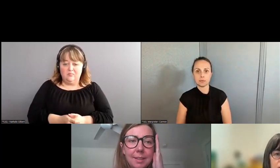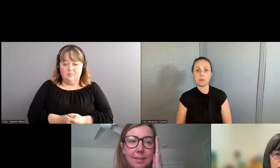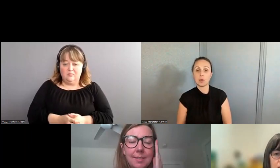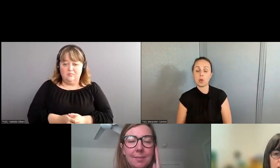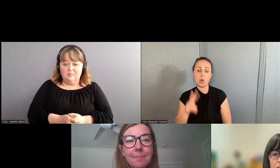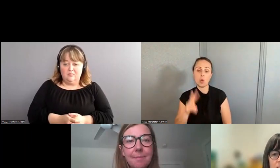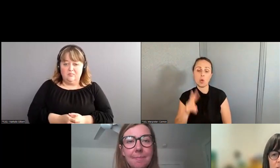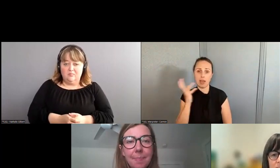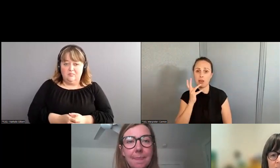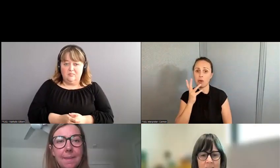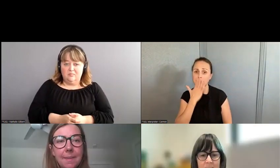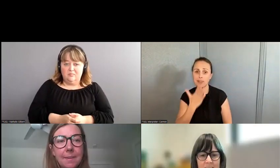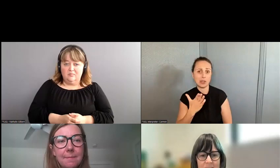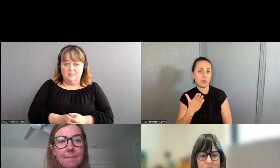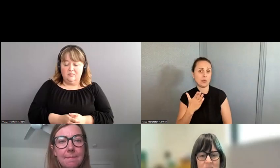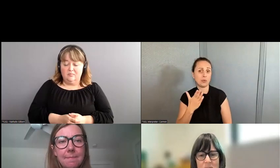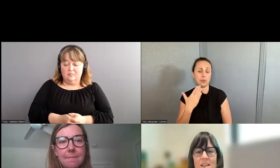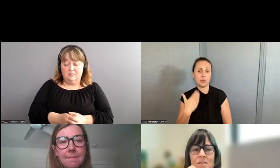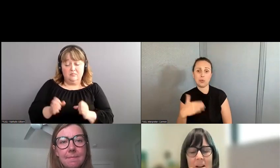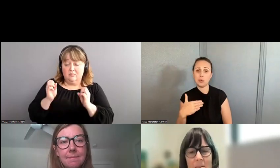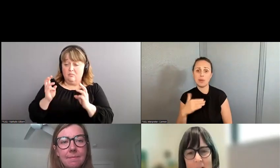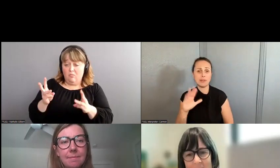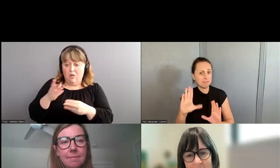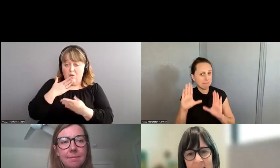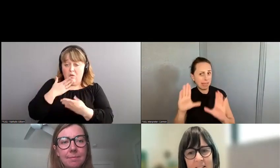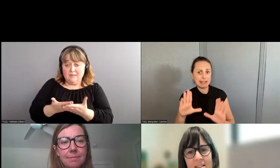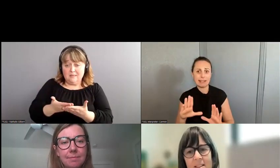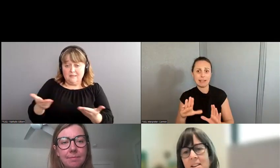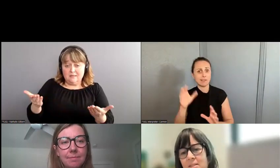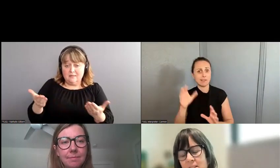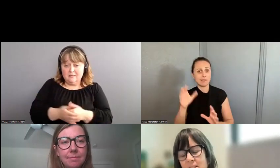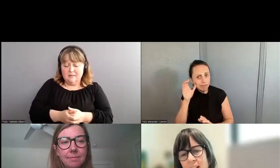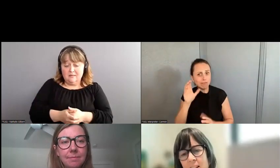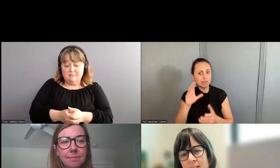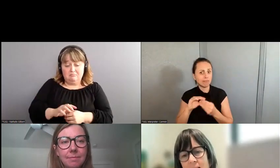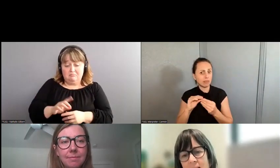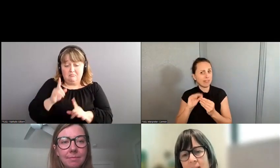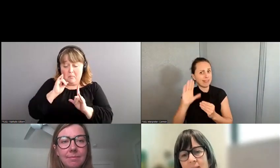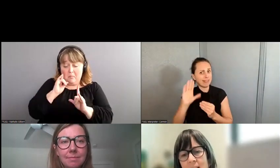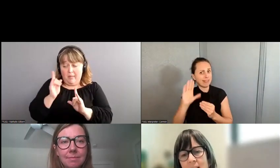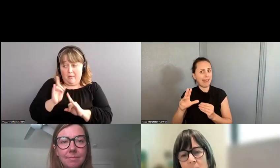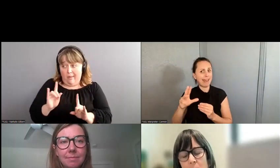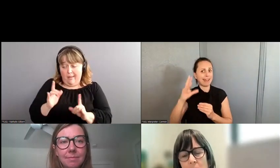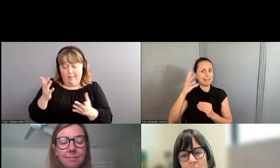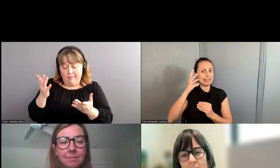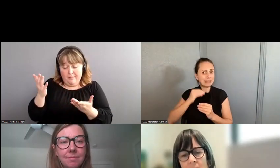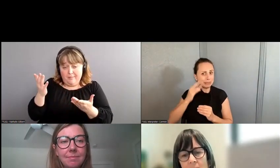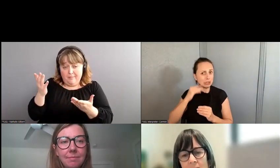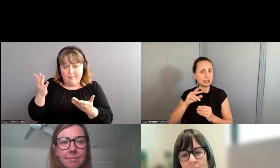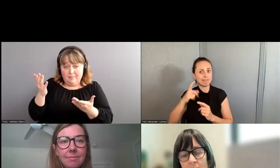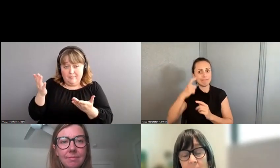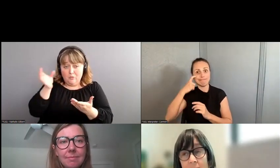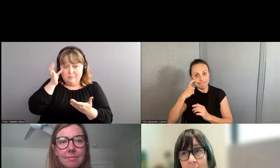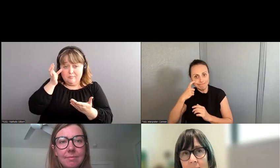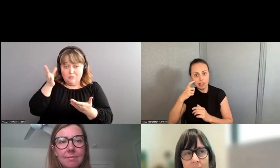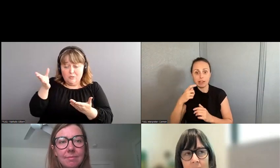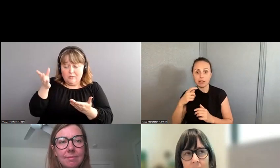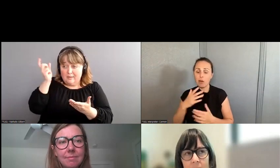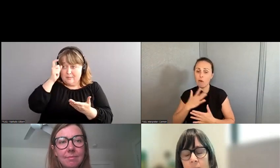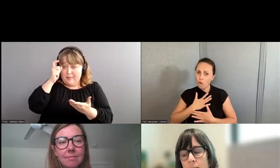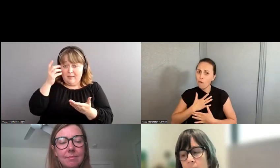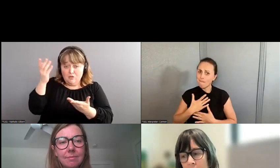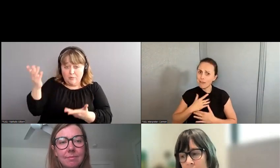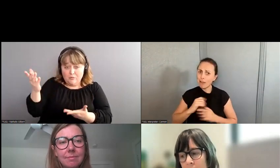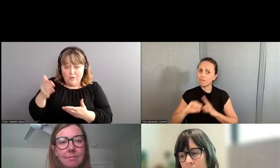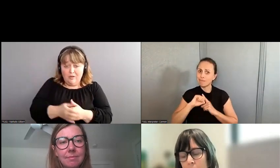Wow, thank you. It's really pretty incredible to hear that firsthand experience of it. And it resonates here